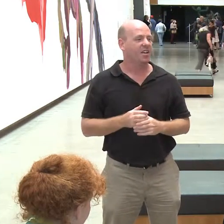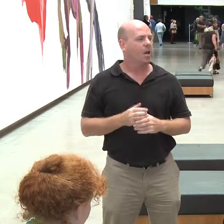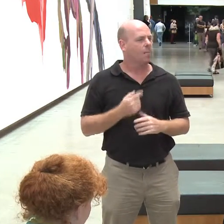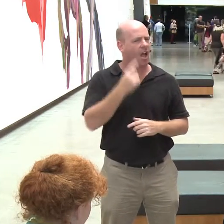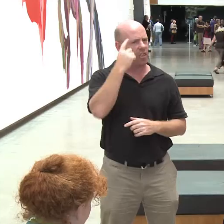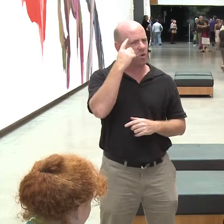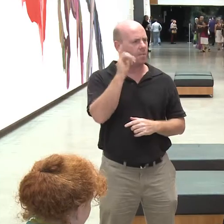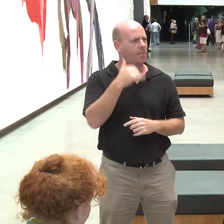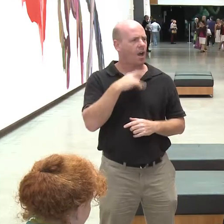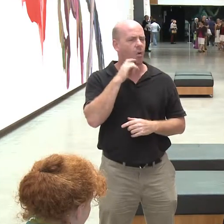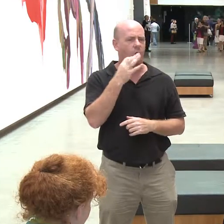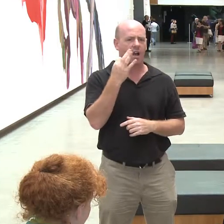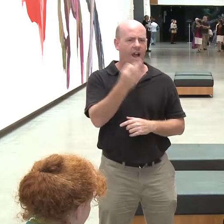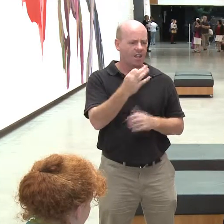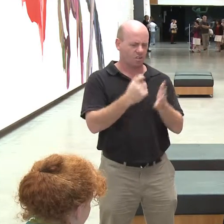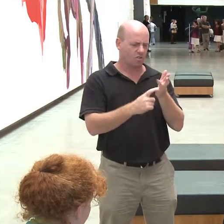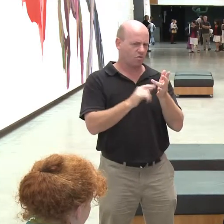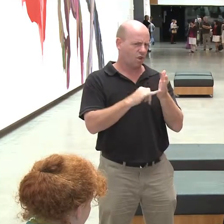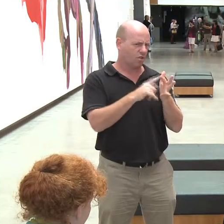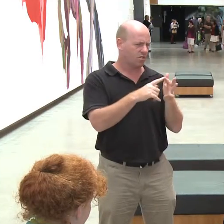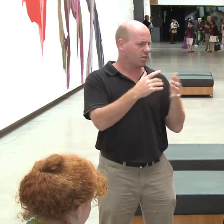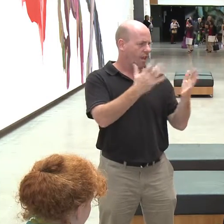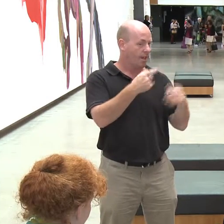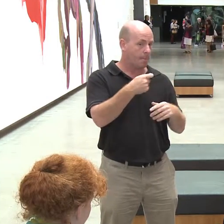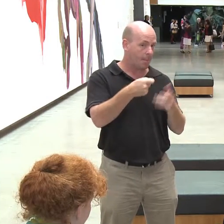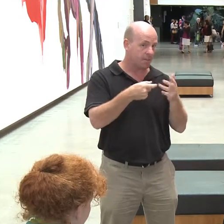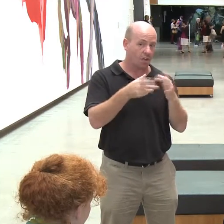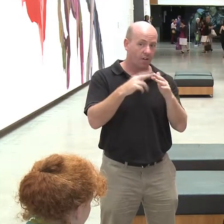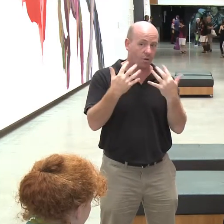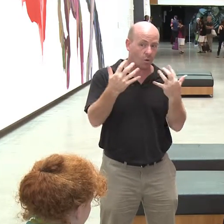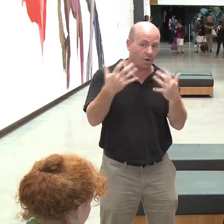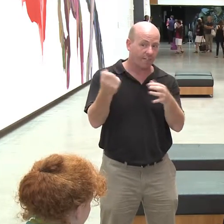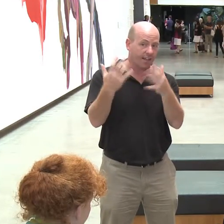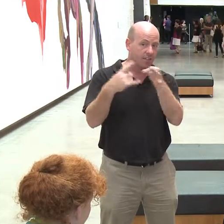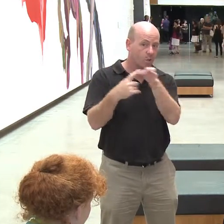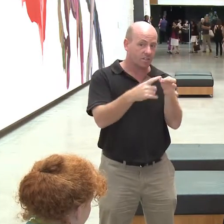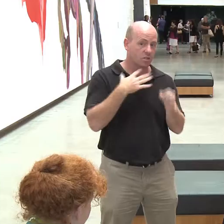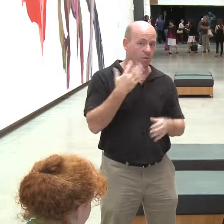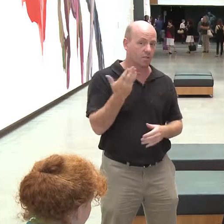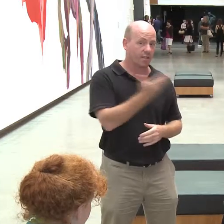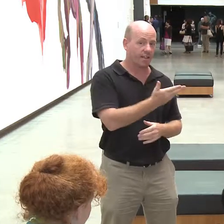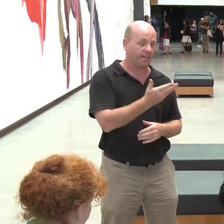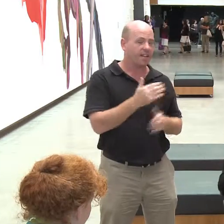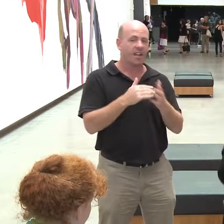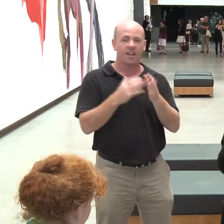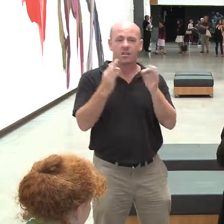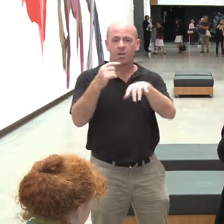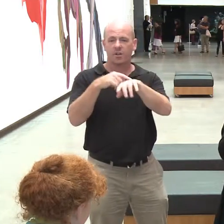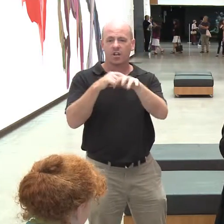thought I might ask Rose if there are any members of the audience who had any questions they'd like to put to you. And now's the